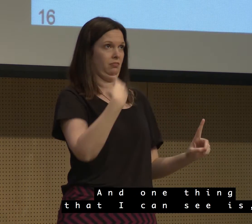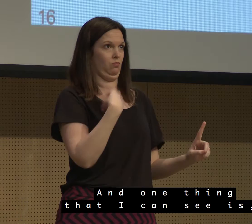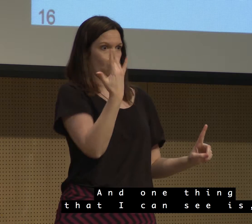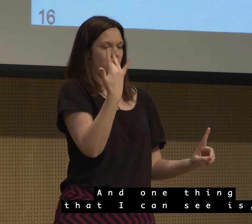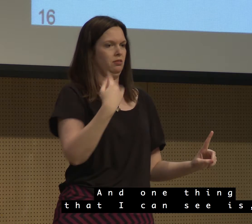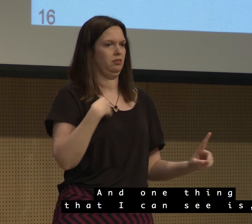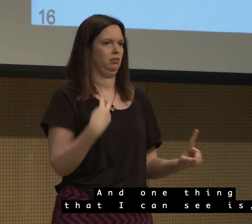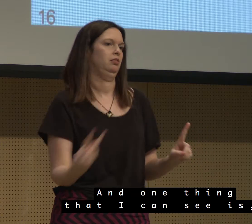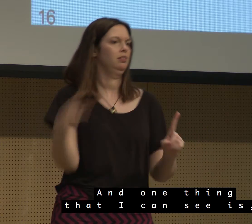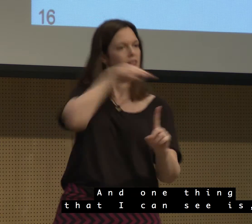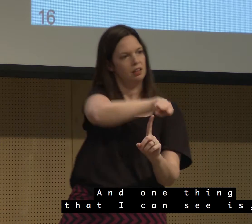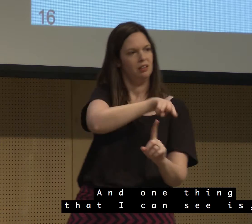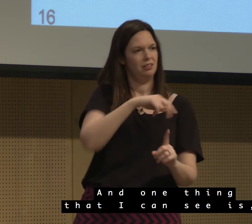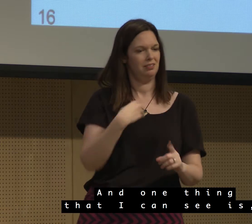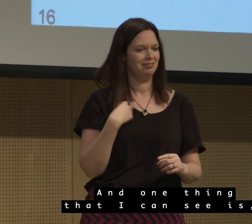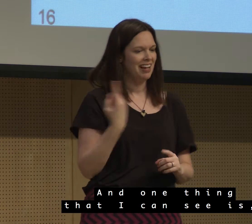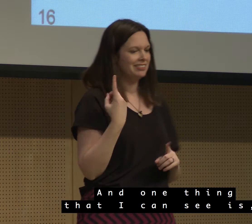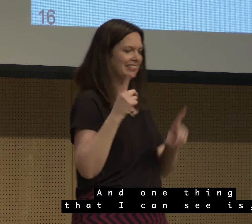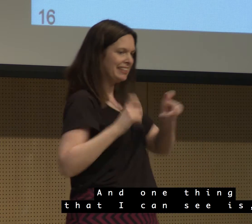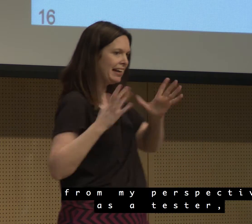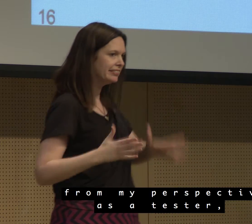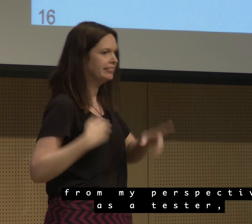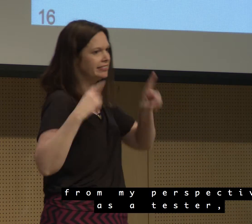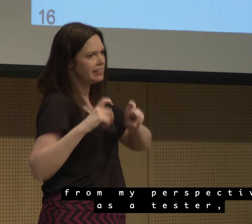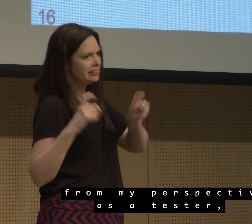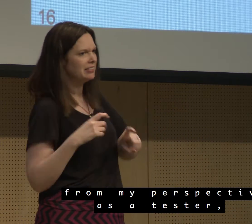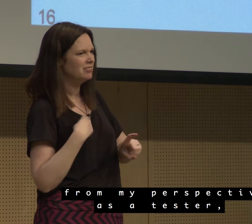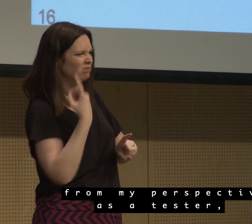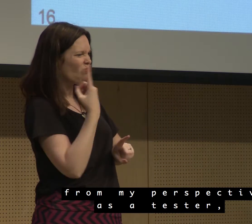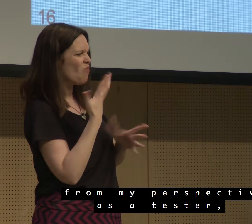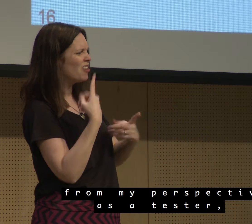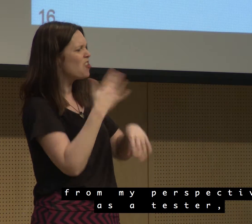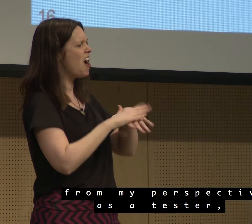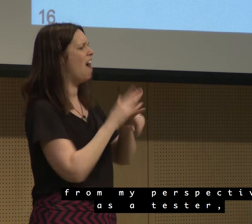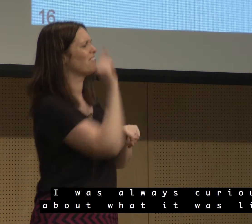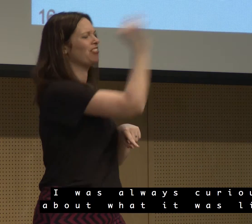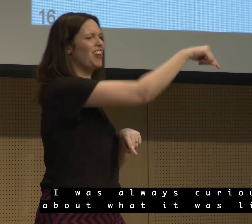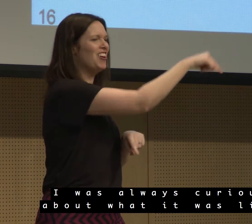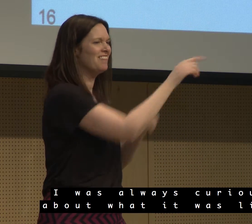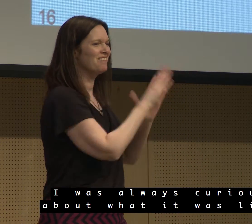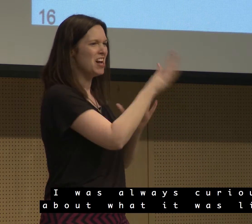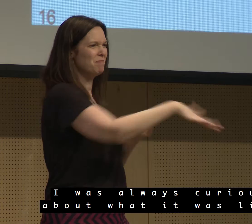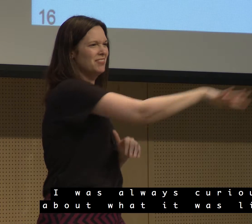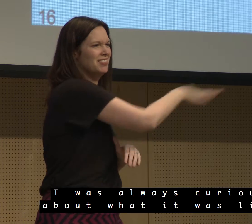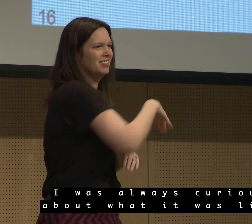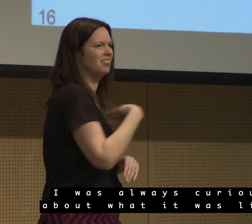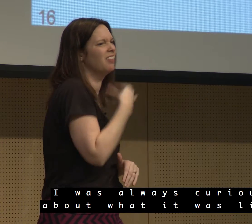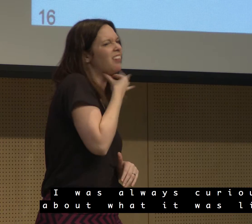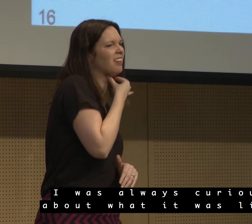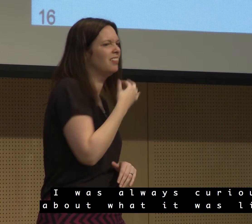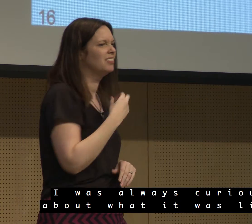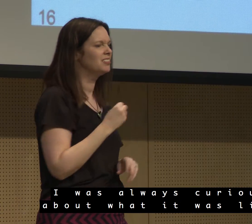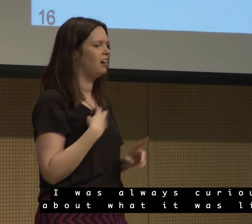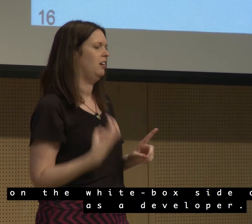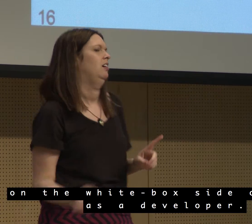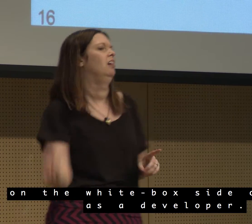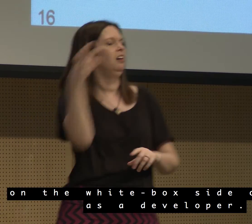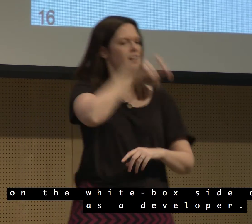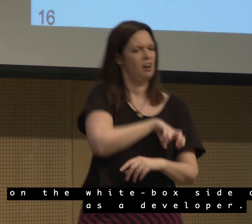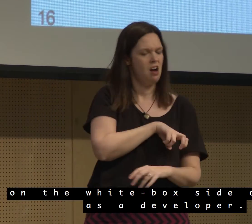And one thing that I can see is, from my perspective as a tester, I was always curious about what it was like on the white box side of